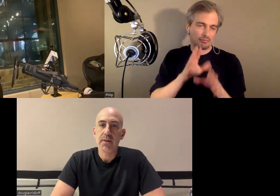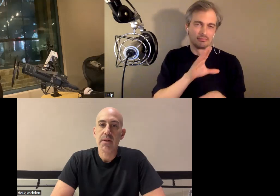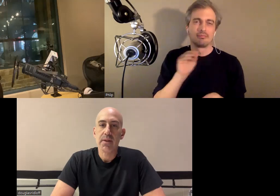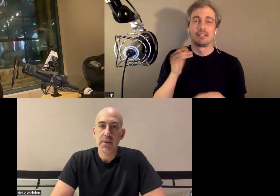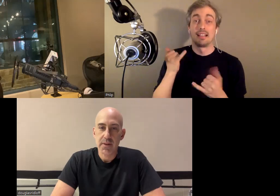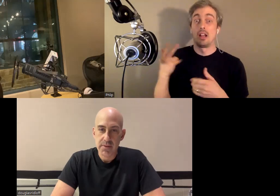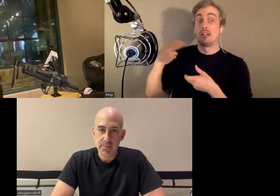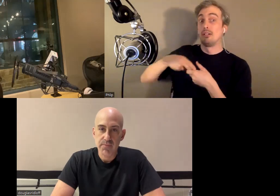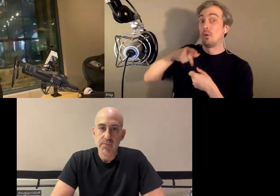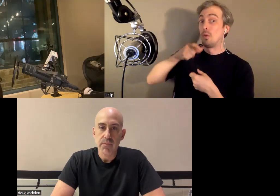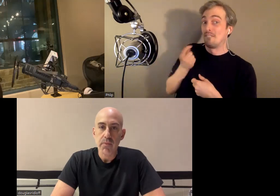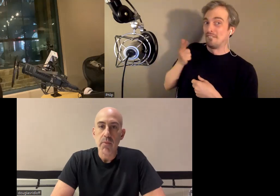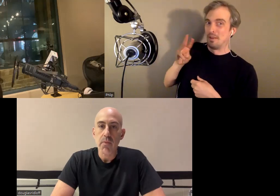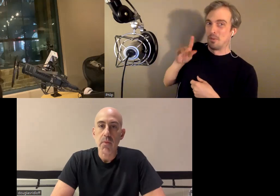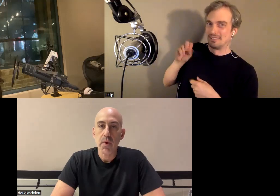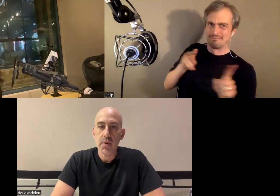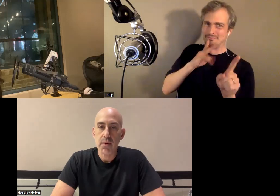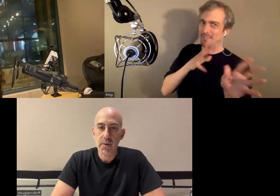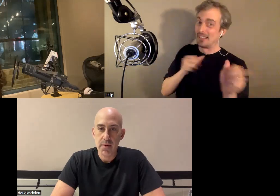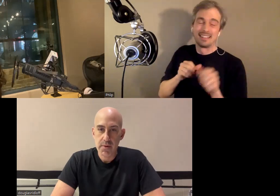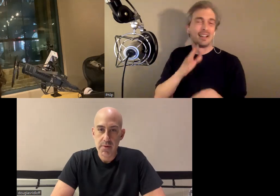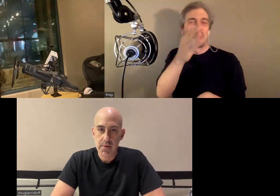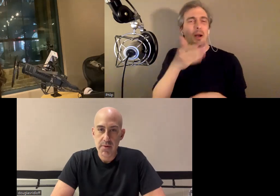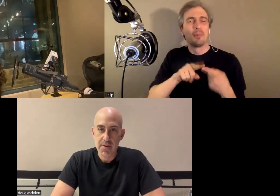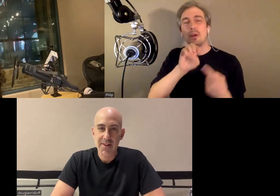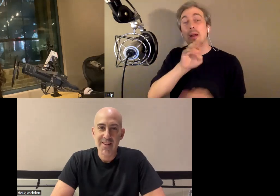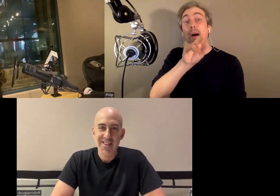this conversation. Douglas, welcome to Embodied.